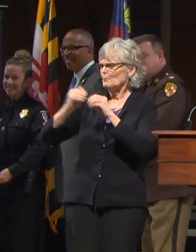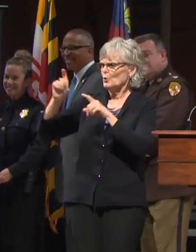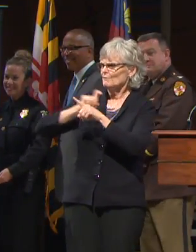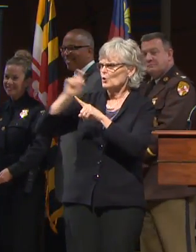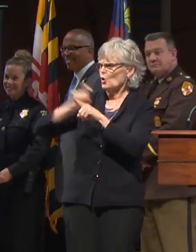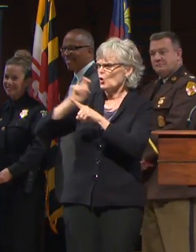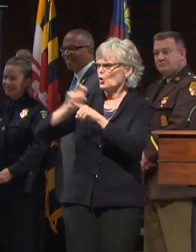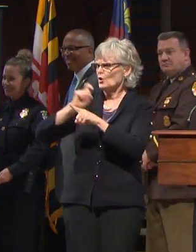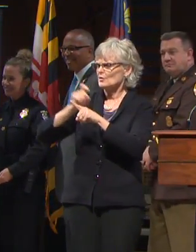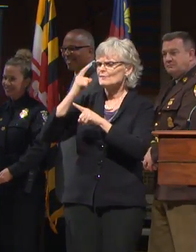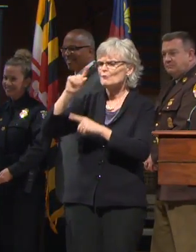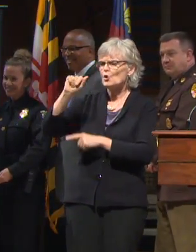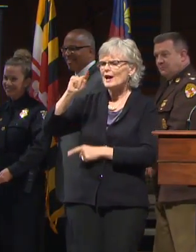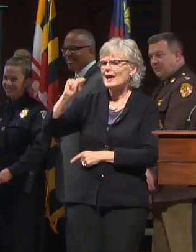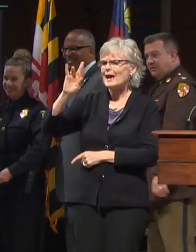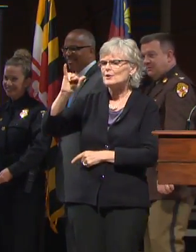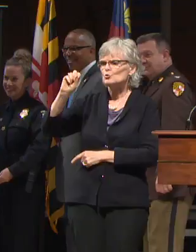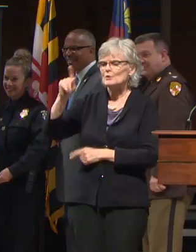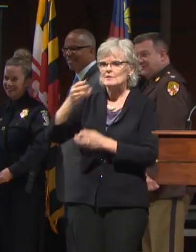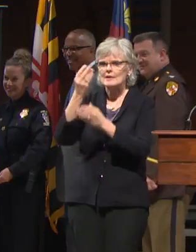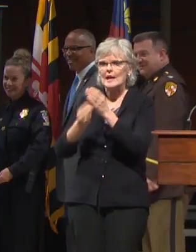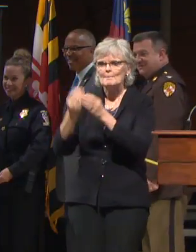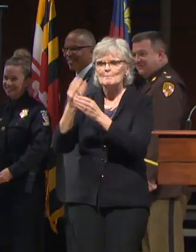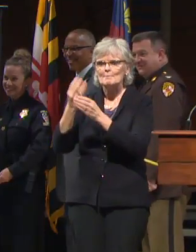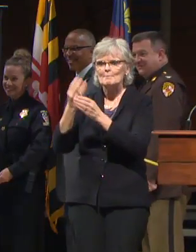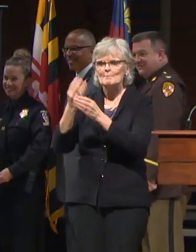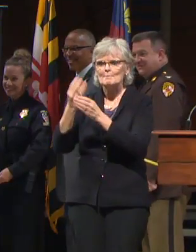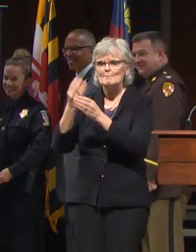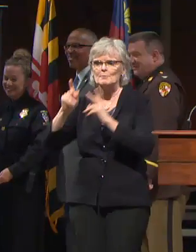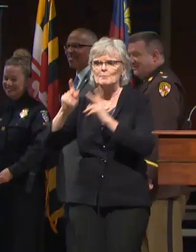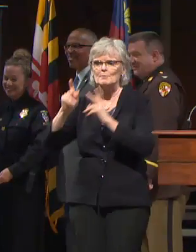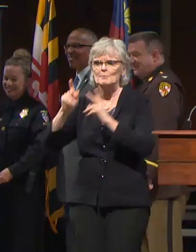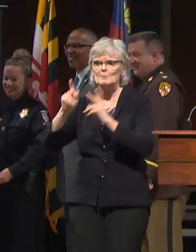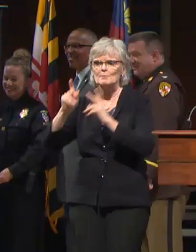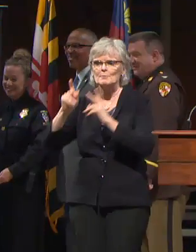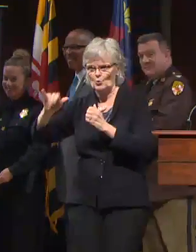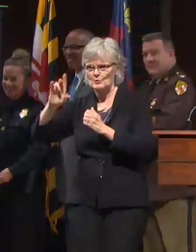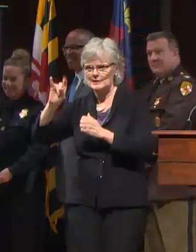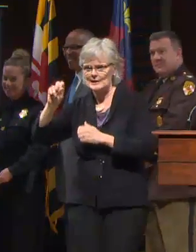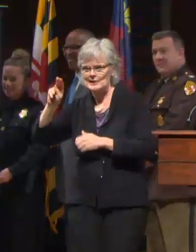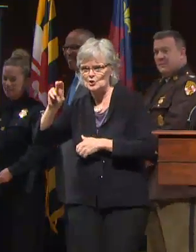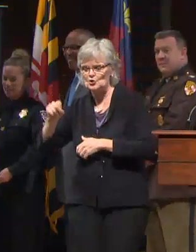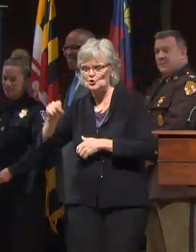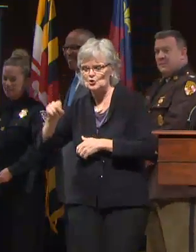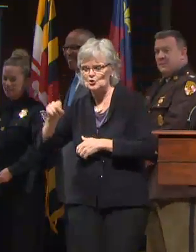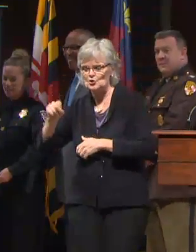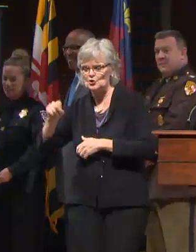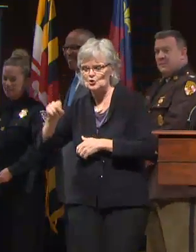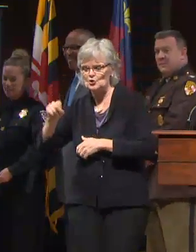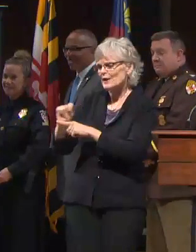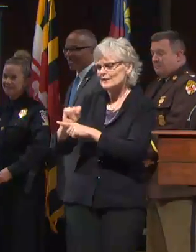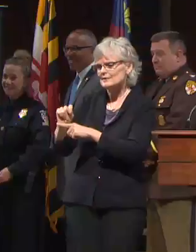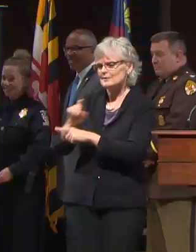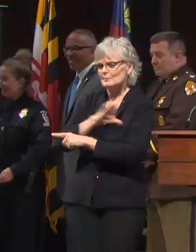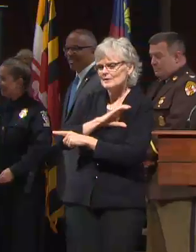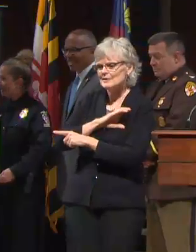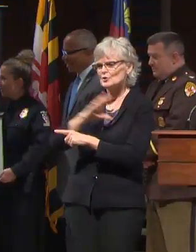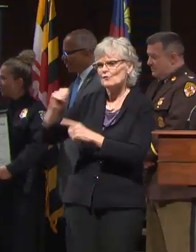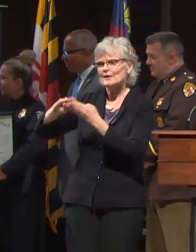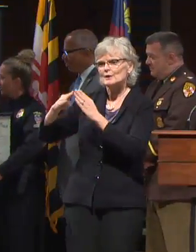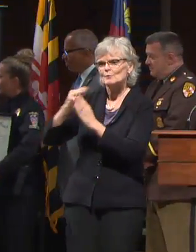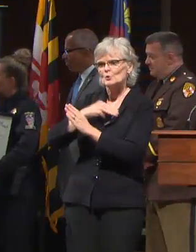calls for at-risk and missing individuals with those conditions. Officer Reyes trains police officers and community members on